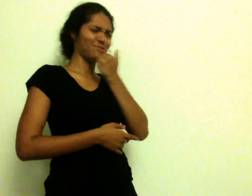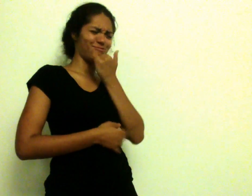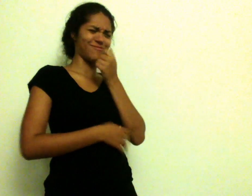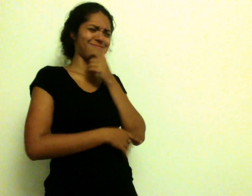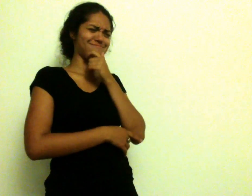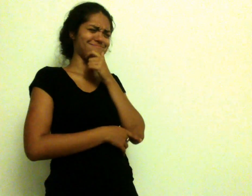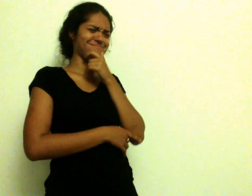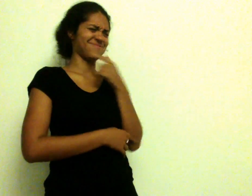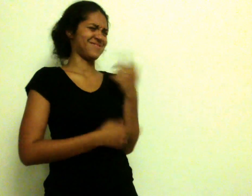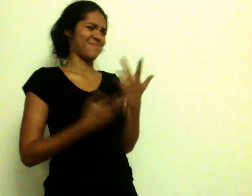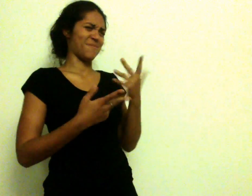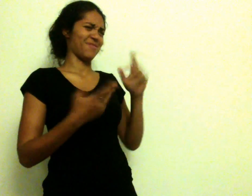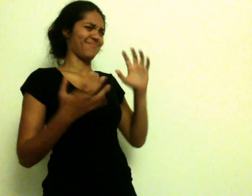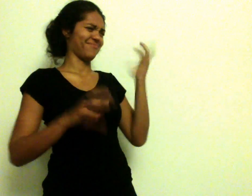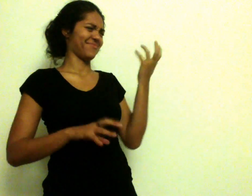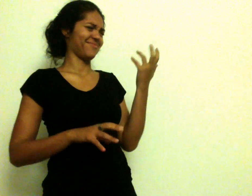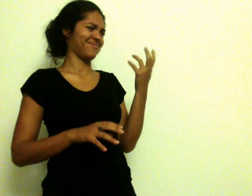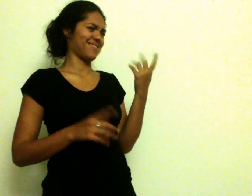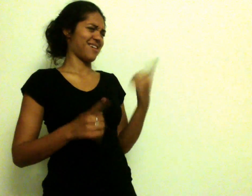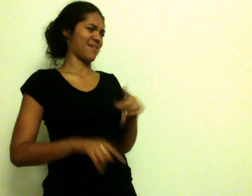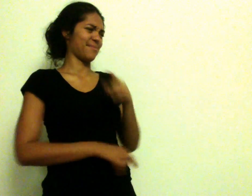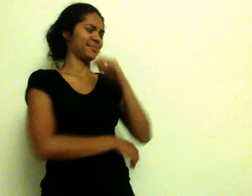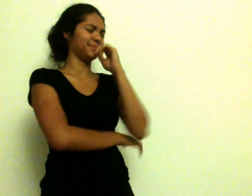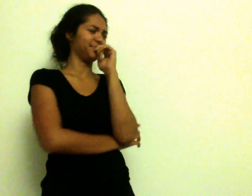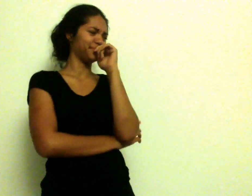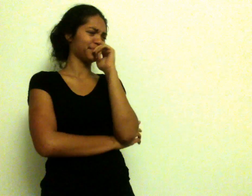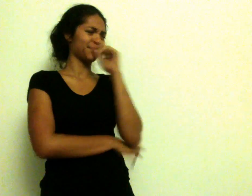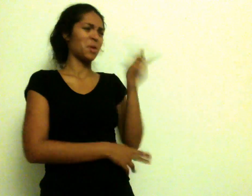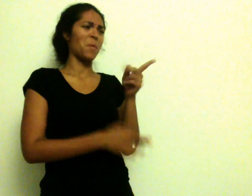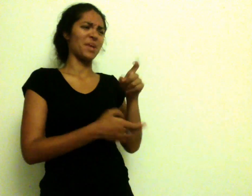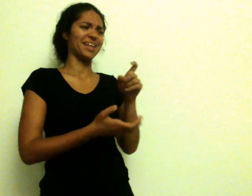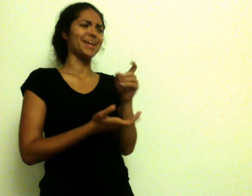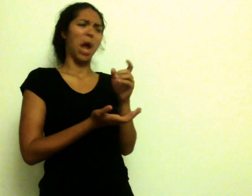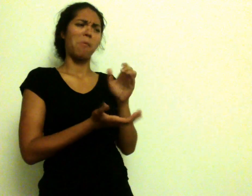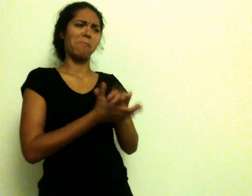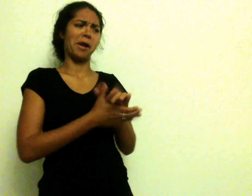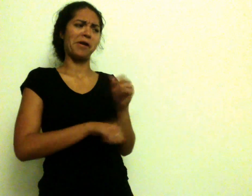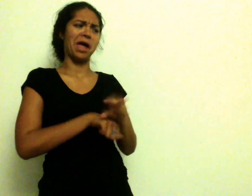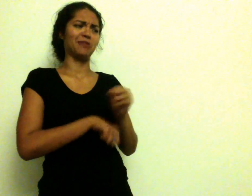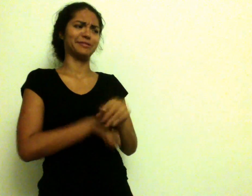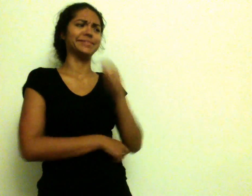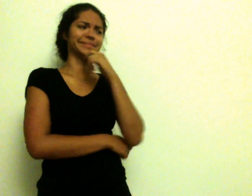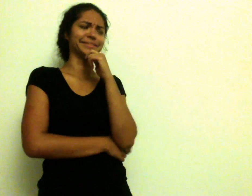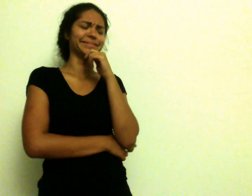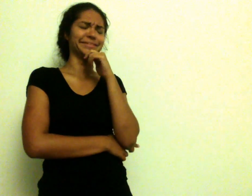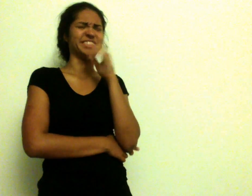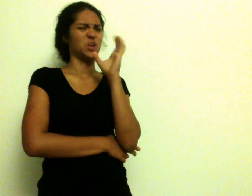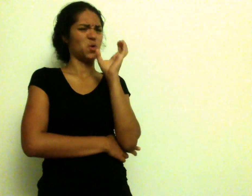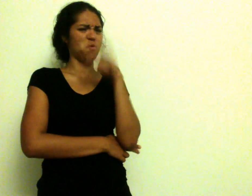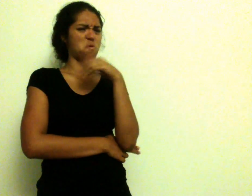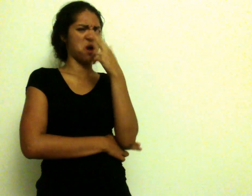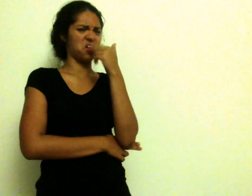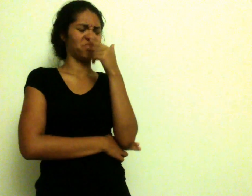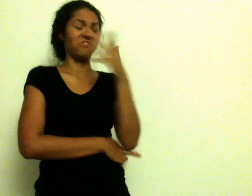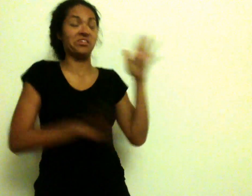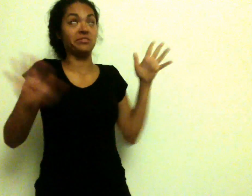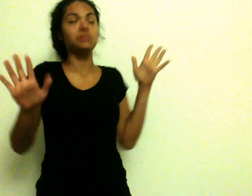talked about it, that we may need some marital counseling, that we have a weird sense of humor. You certainly would